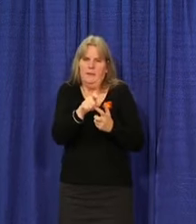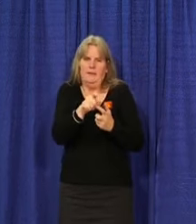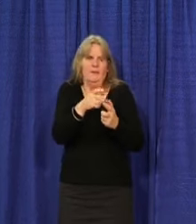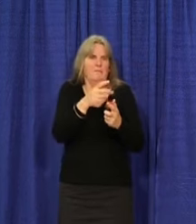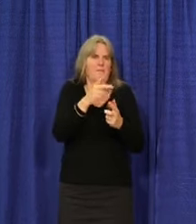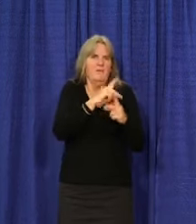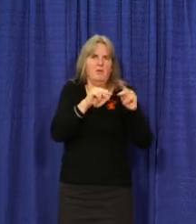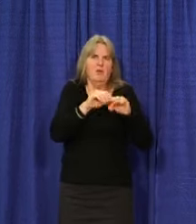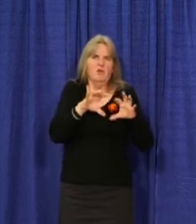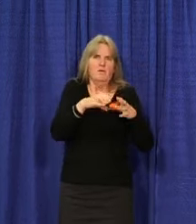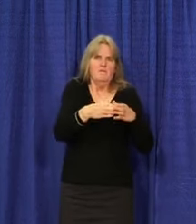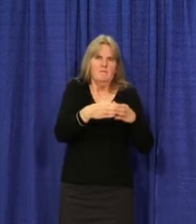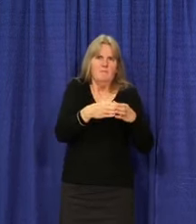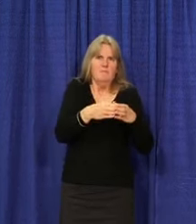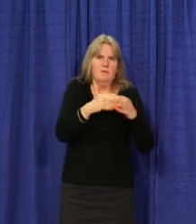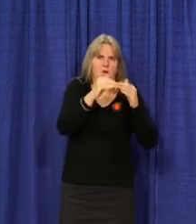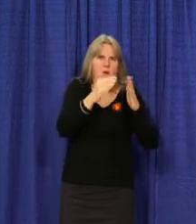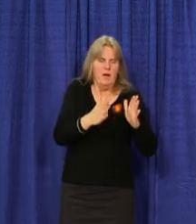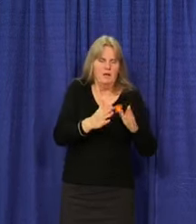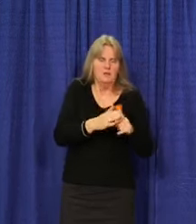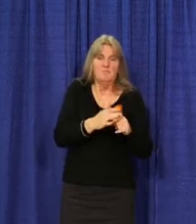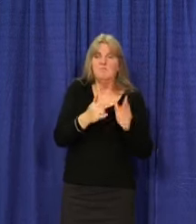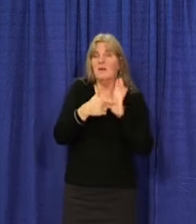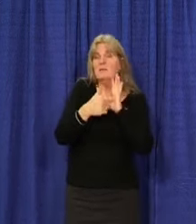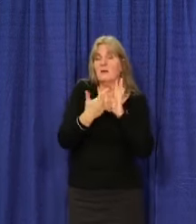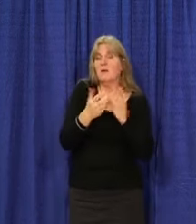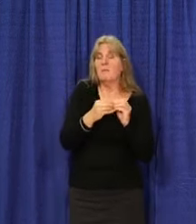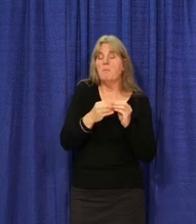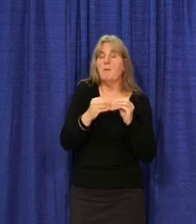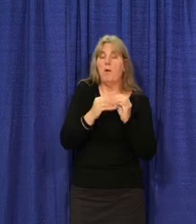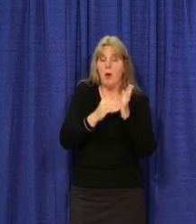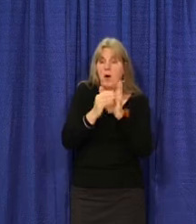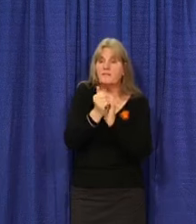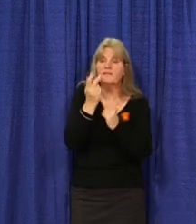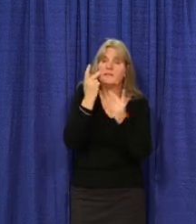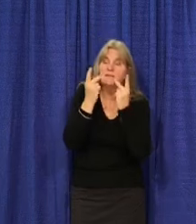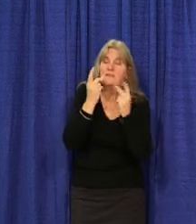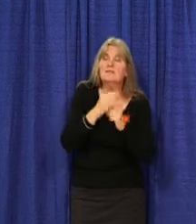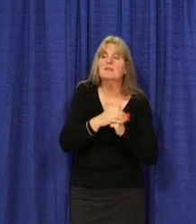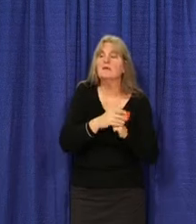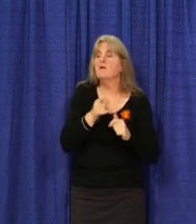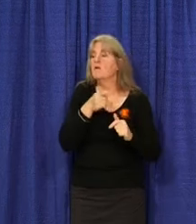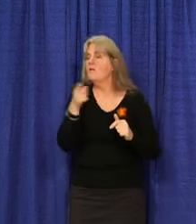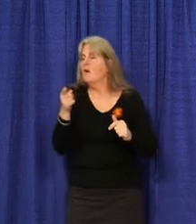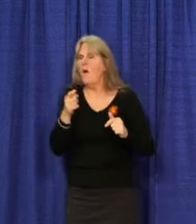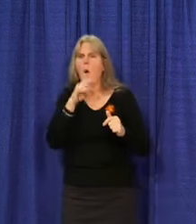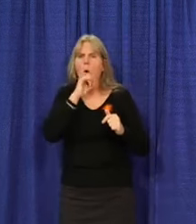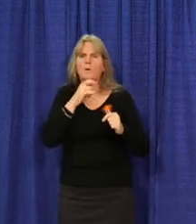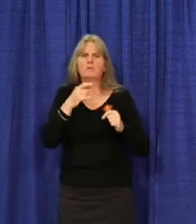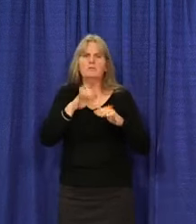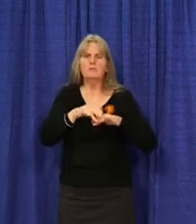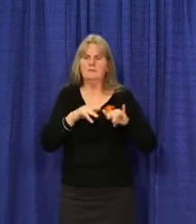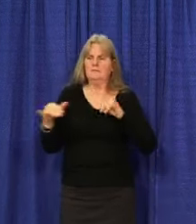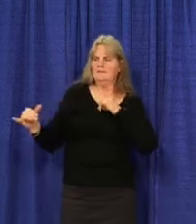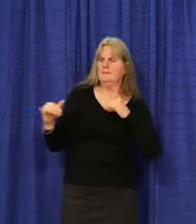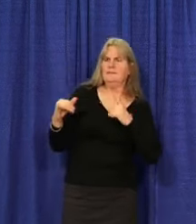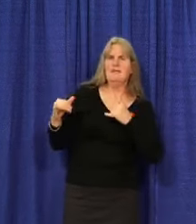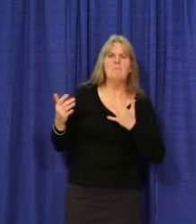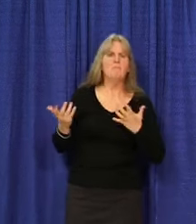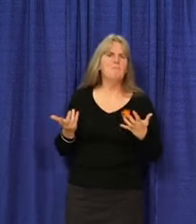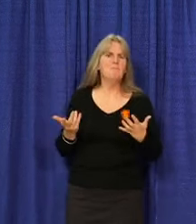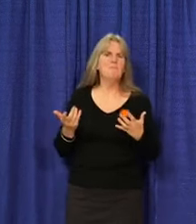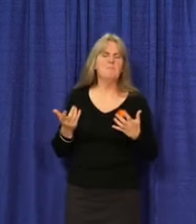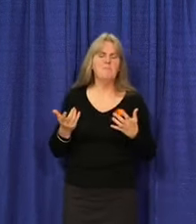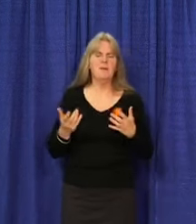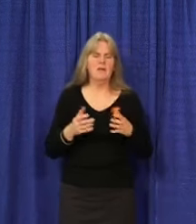household. For example, people you may want to spend more time with, or another household with similarly aged children. Everyone